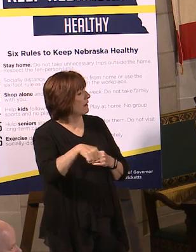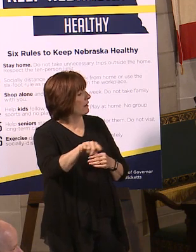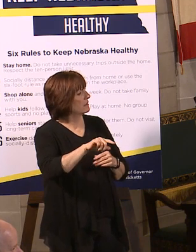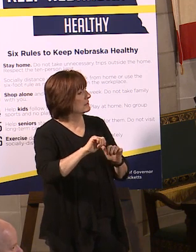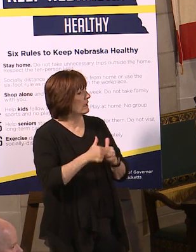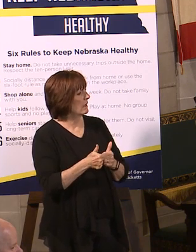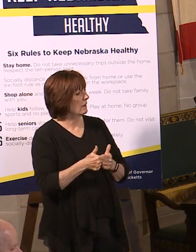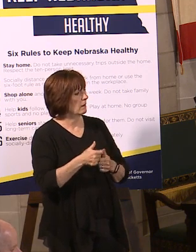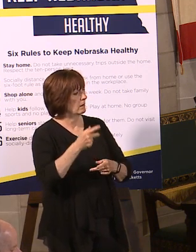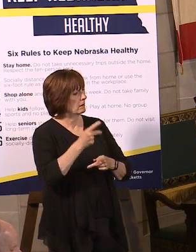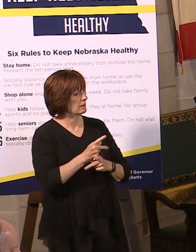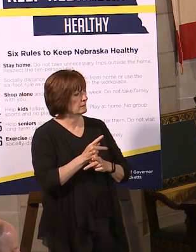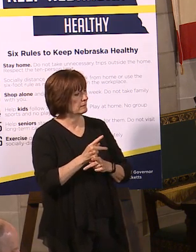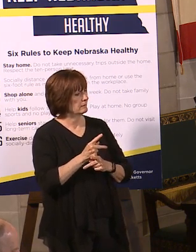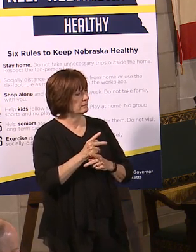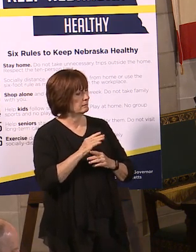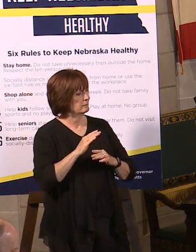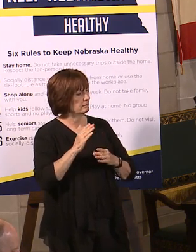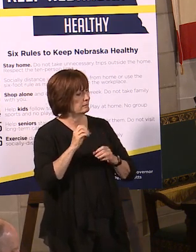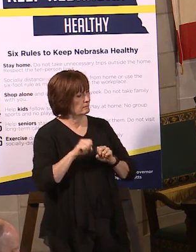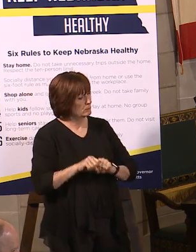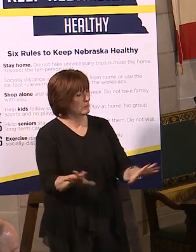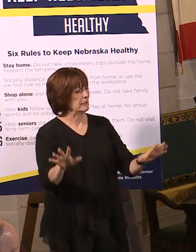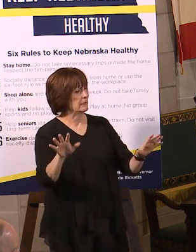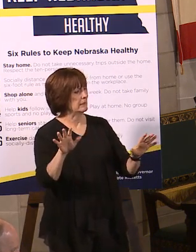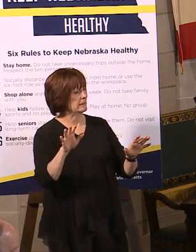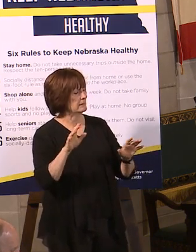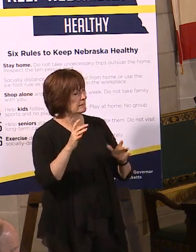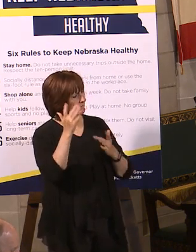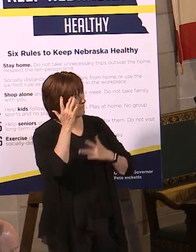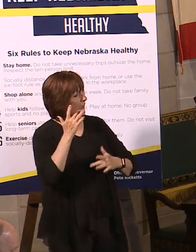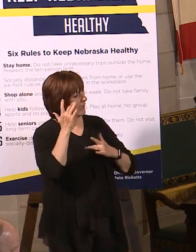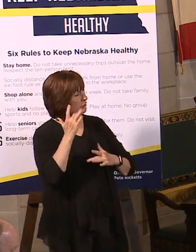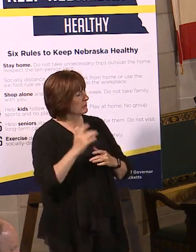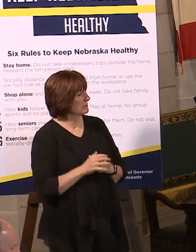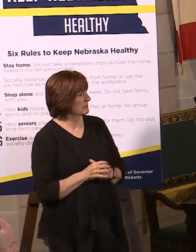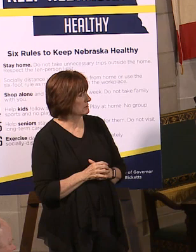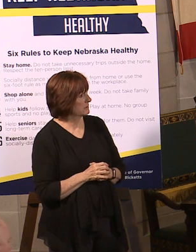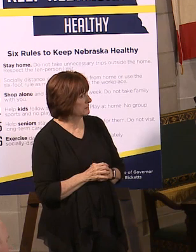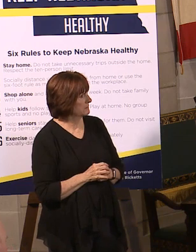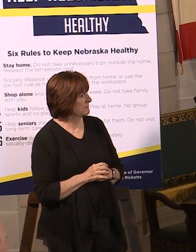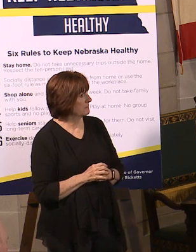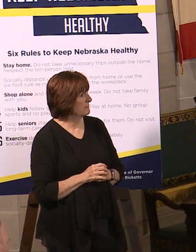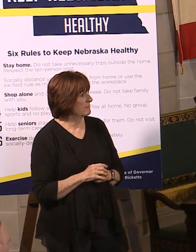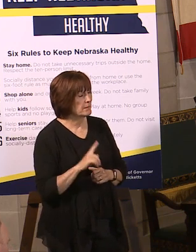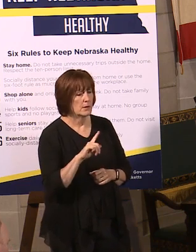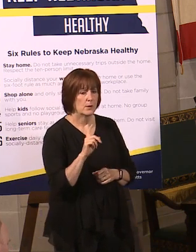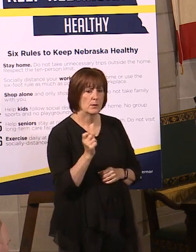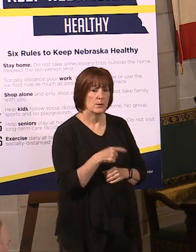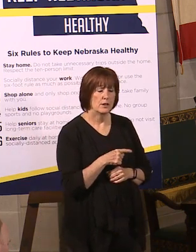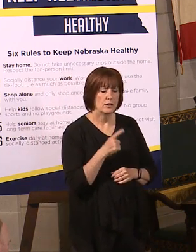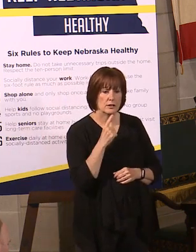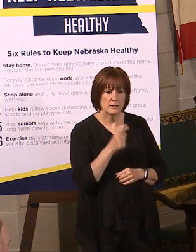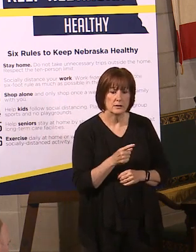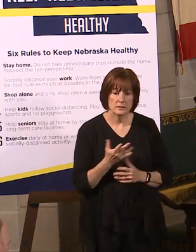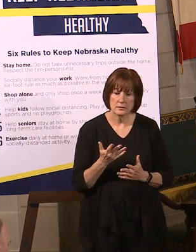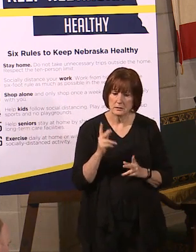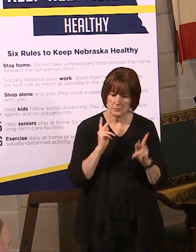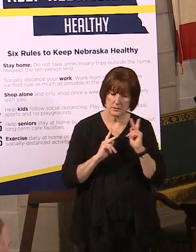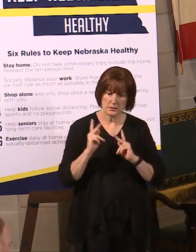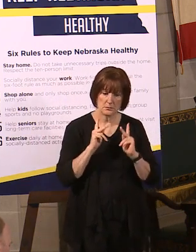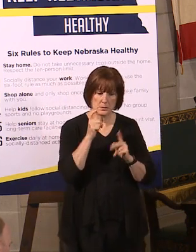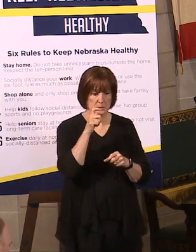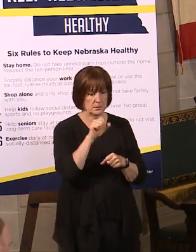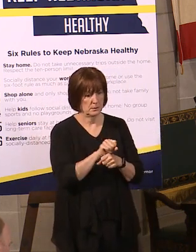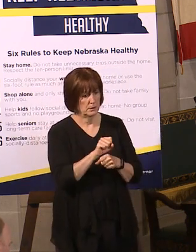containing the virus? How well do you think you're doing at keeping it under control? So the question is, are the people